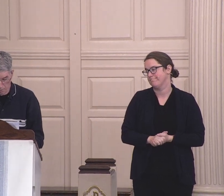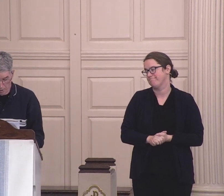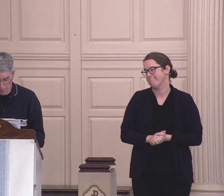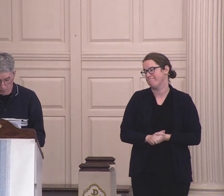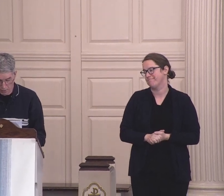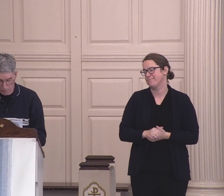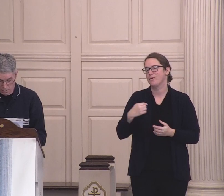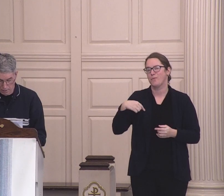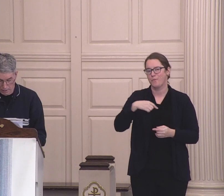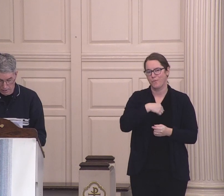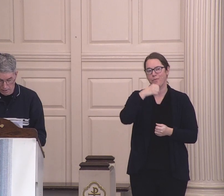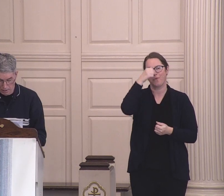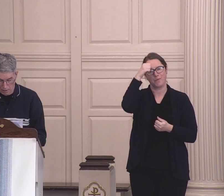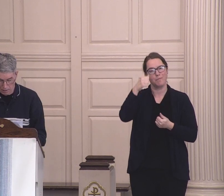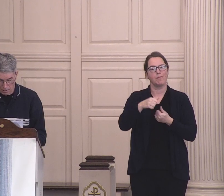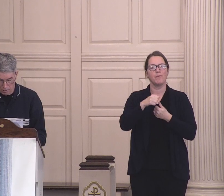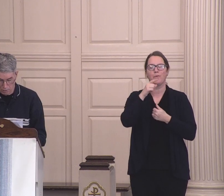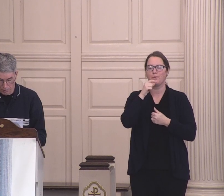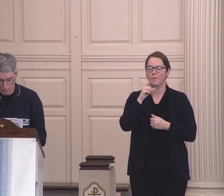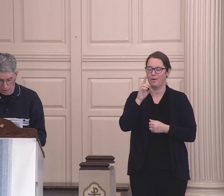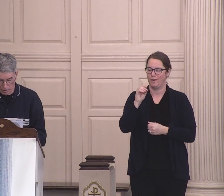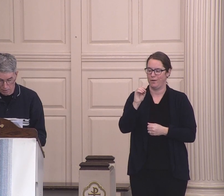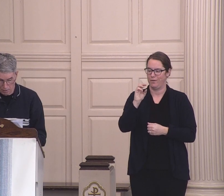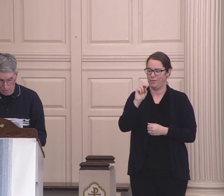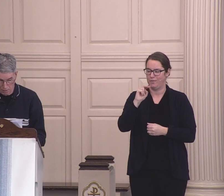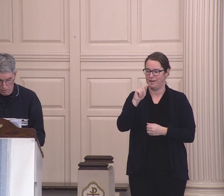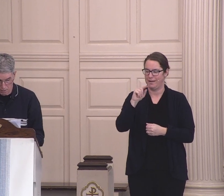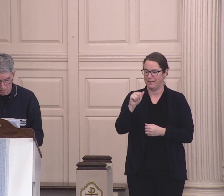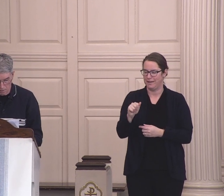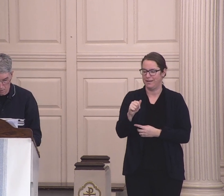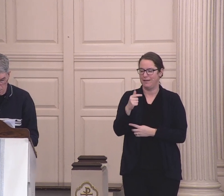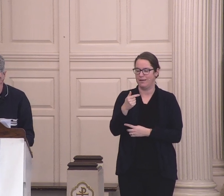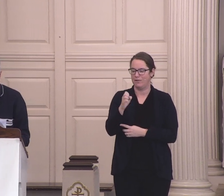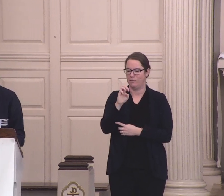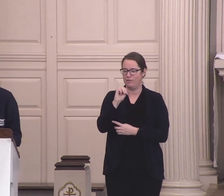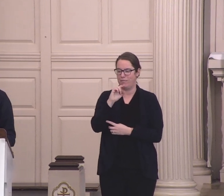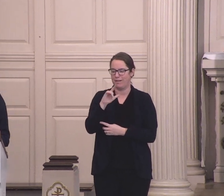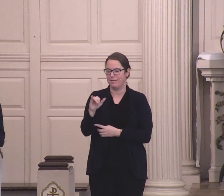We remember Danita Gemelli,